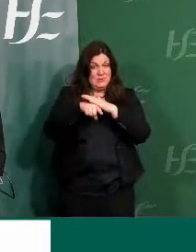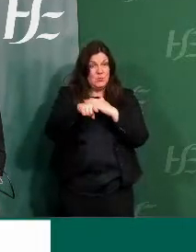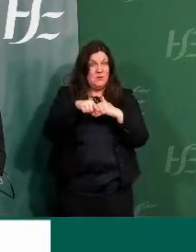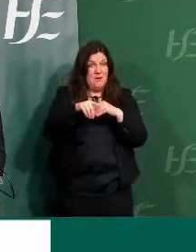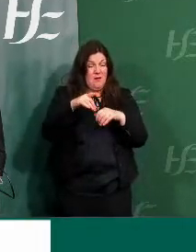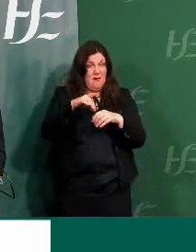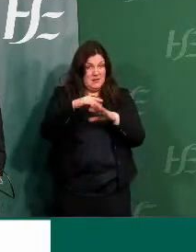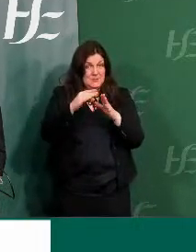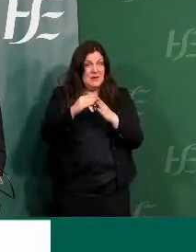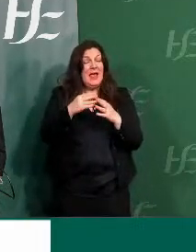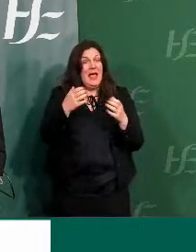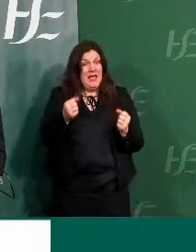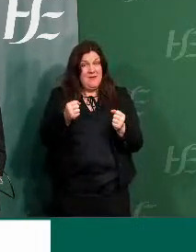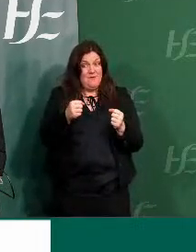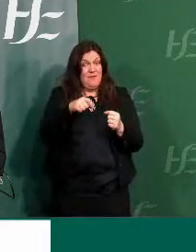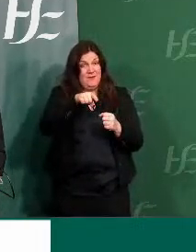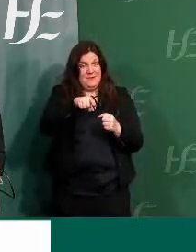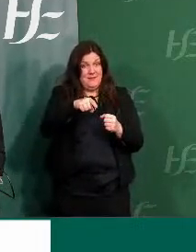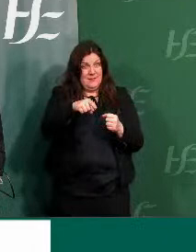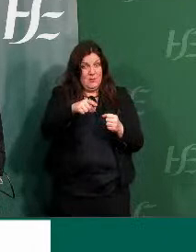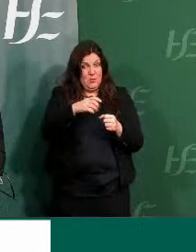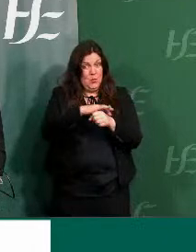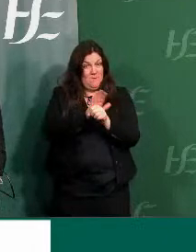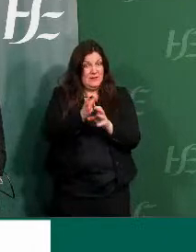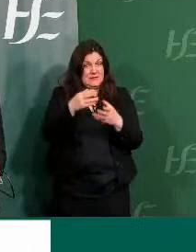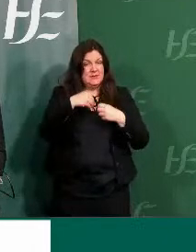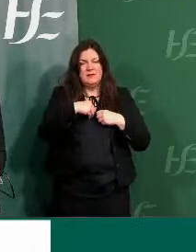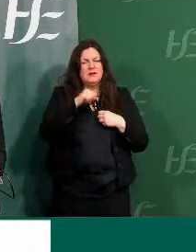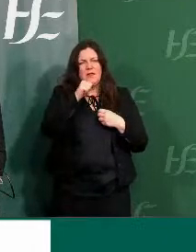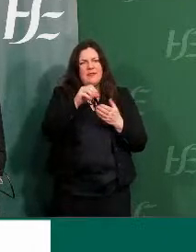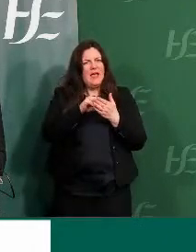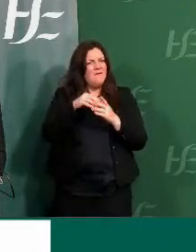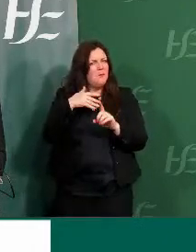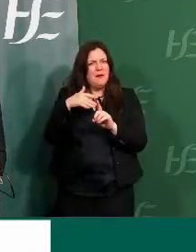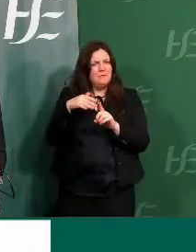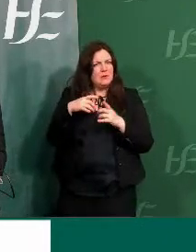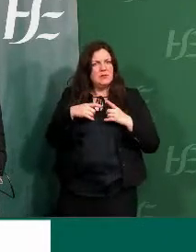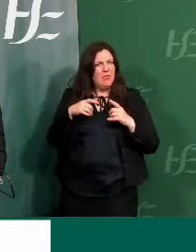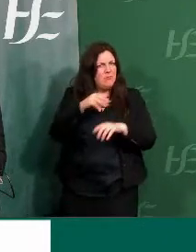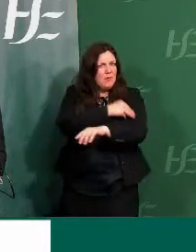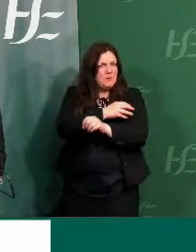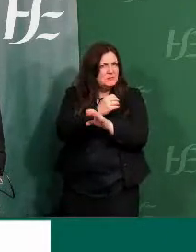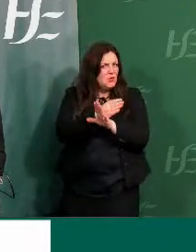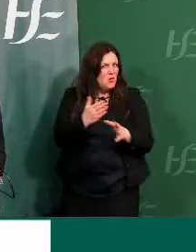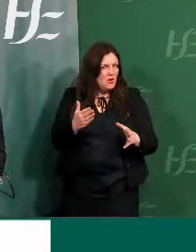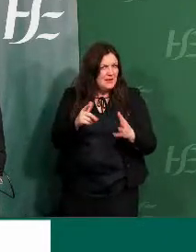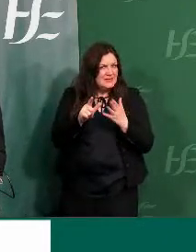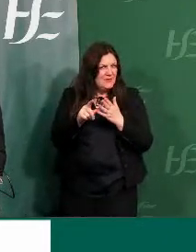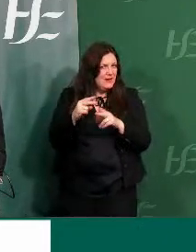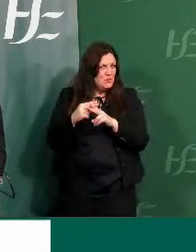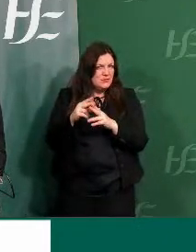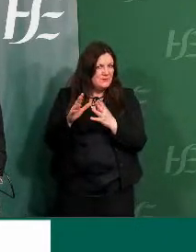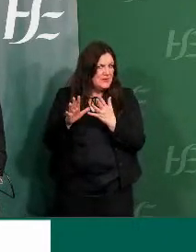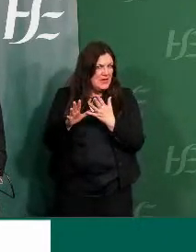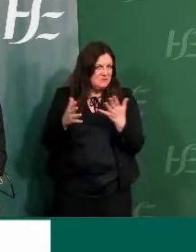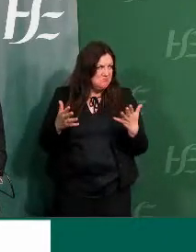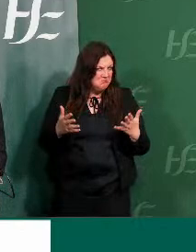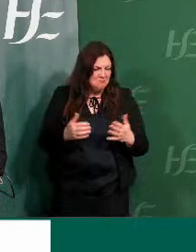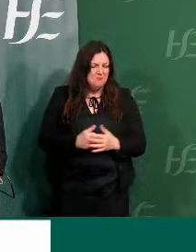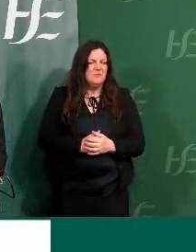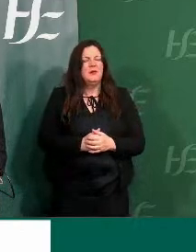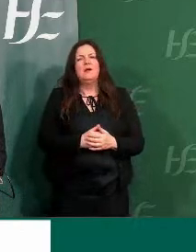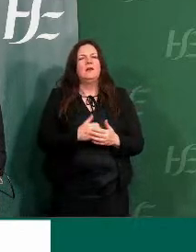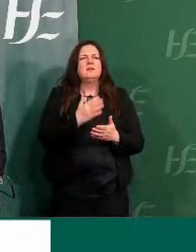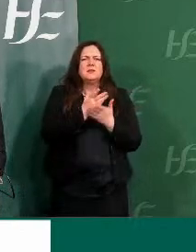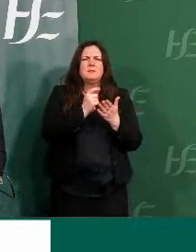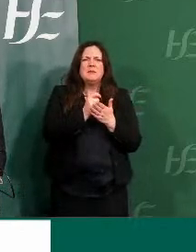had COVID-19 in this age group actually had no underlying health conditions at all. Very rarely, COVID-19 can cause multi-system